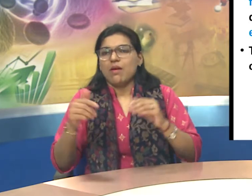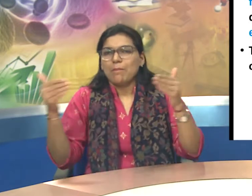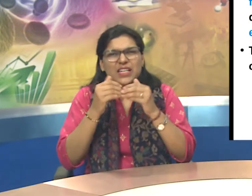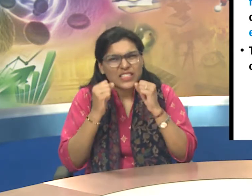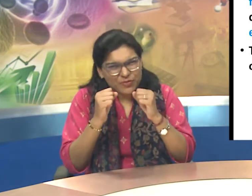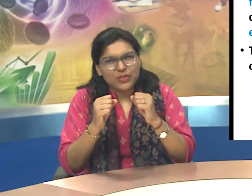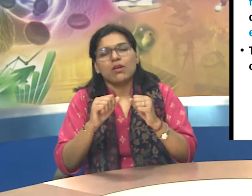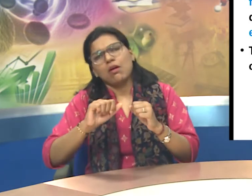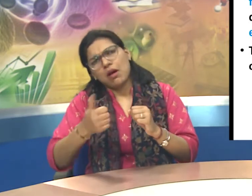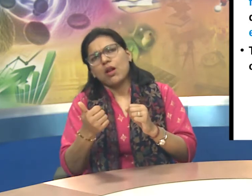communication.